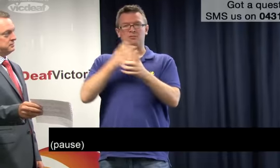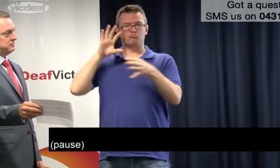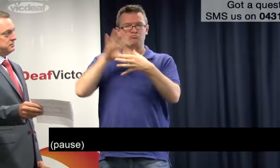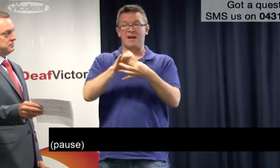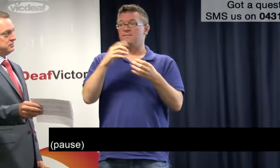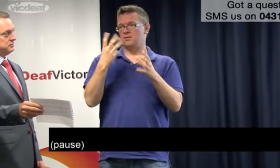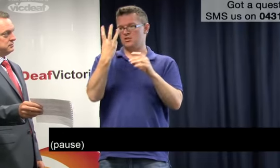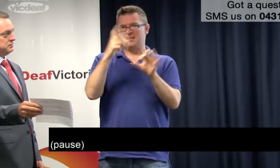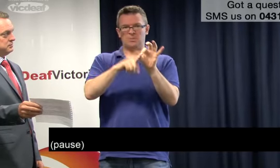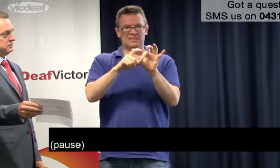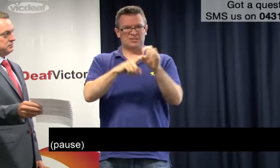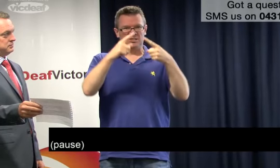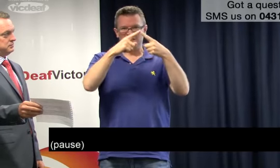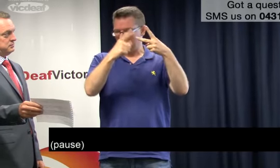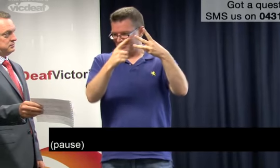There's a list of questions here from online.